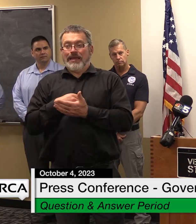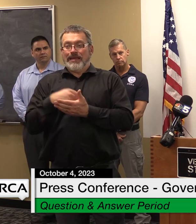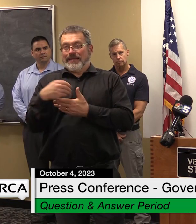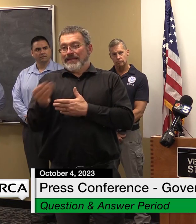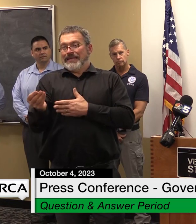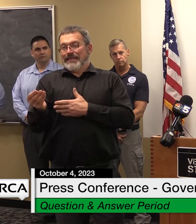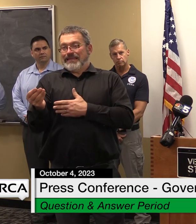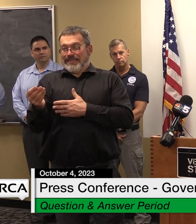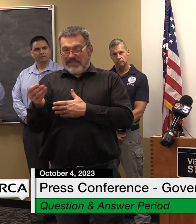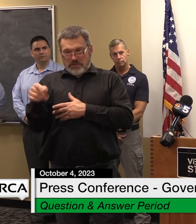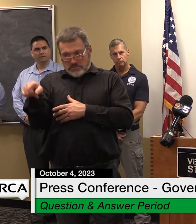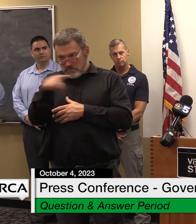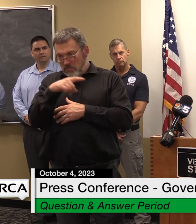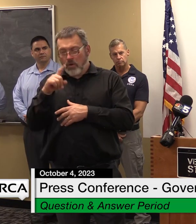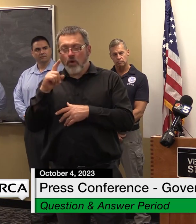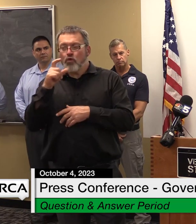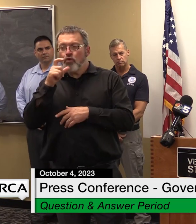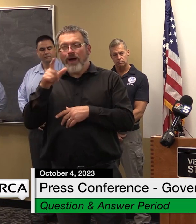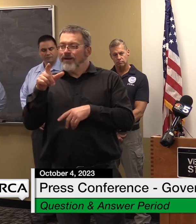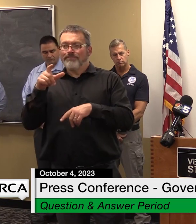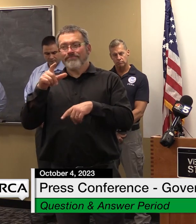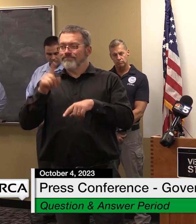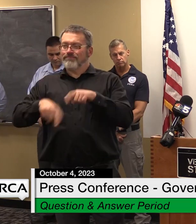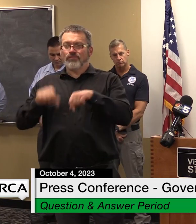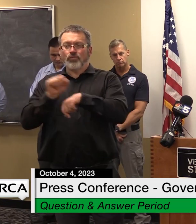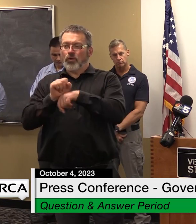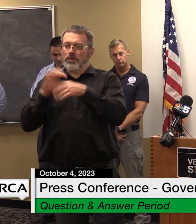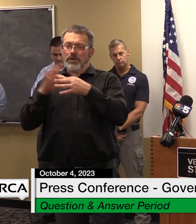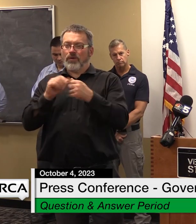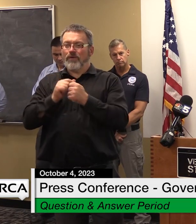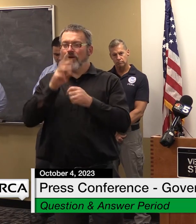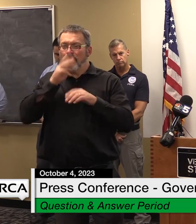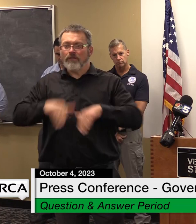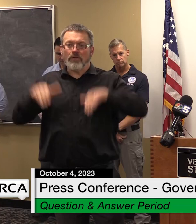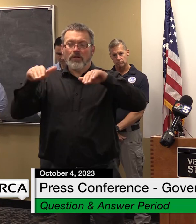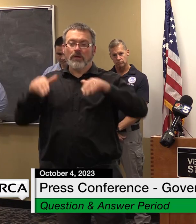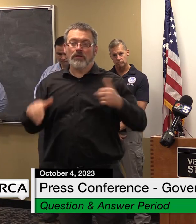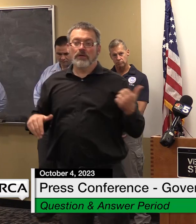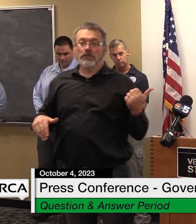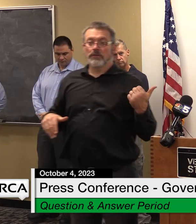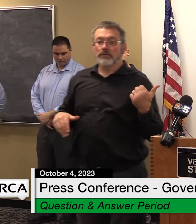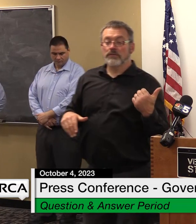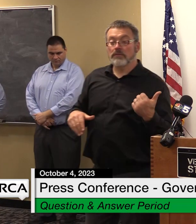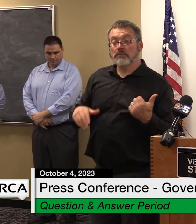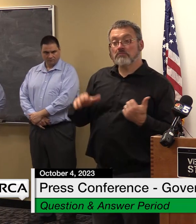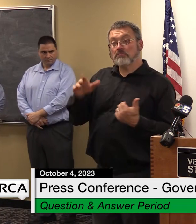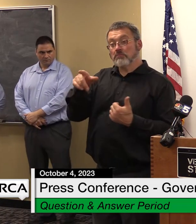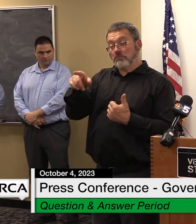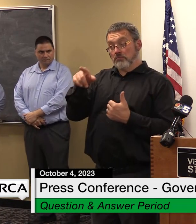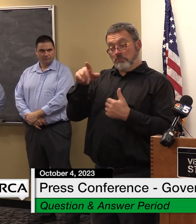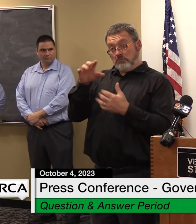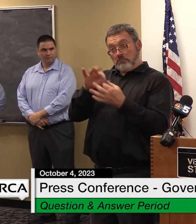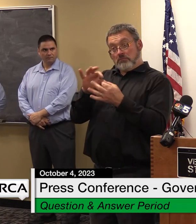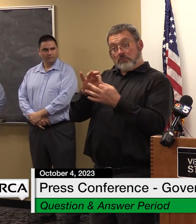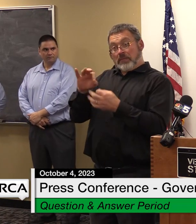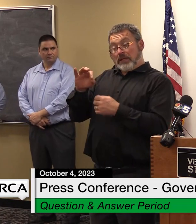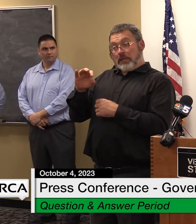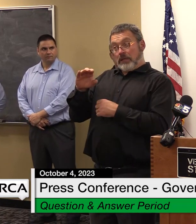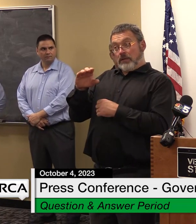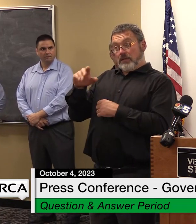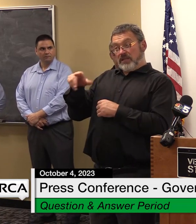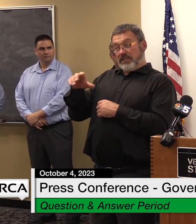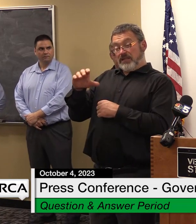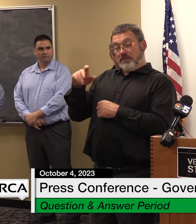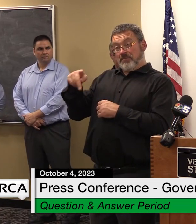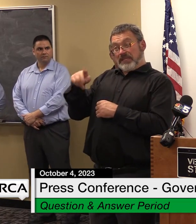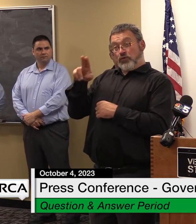flood? Well, I think in some respects, if you're talking about the DUA in particular, or just overall,